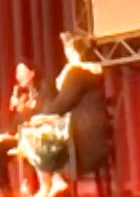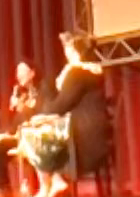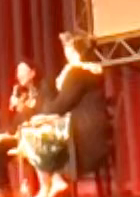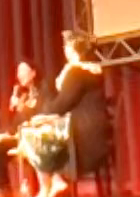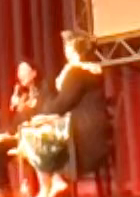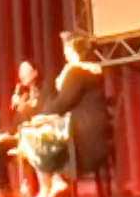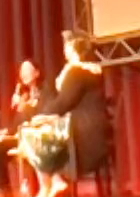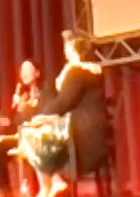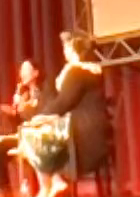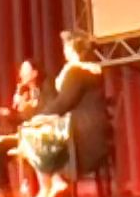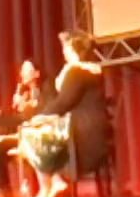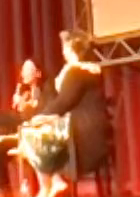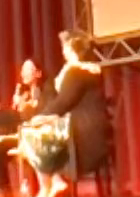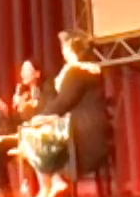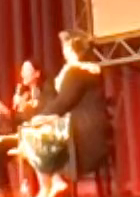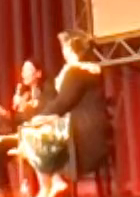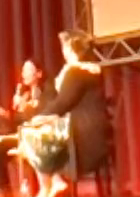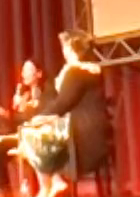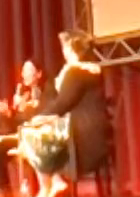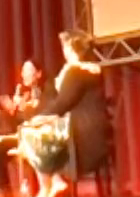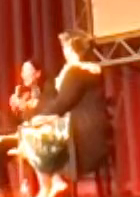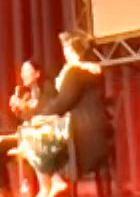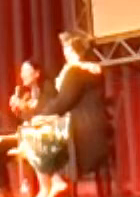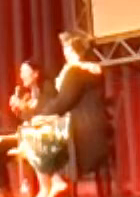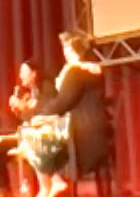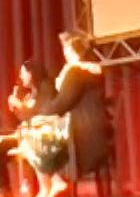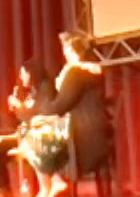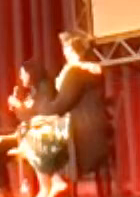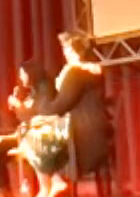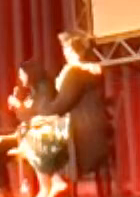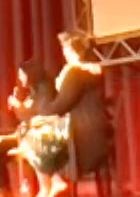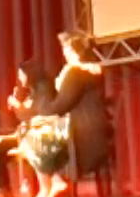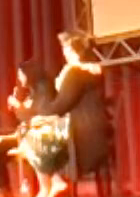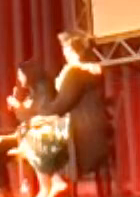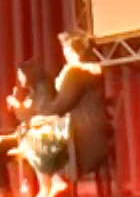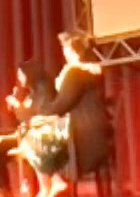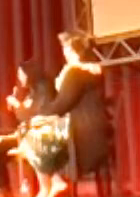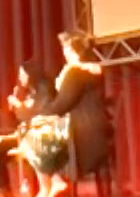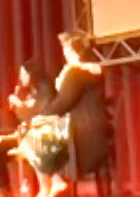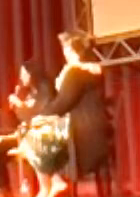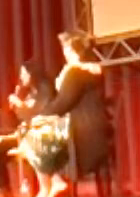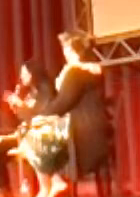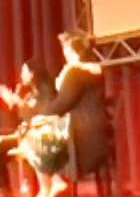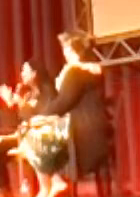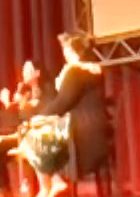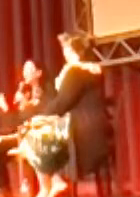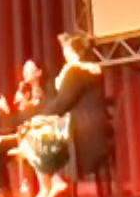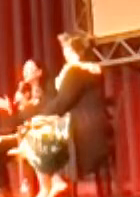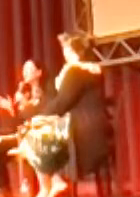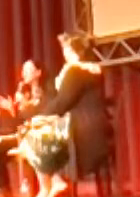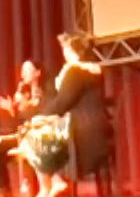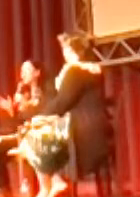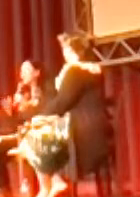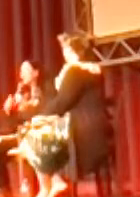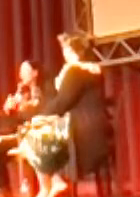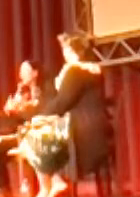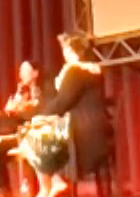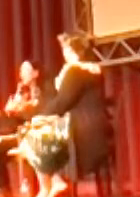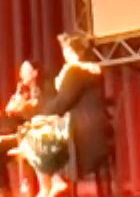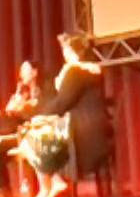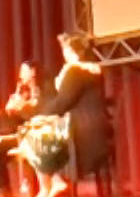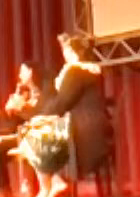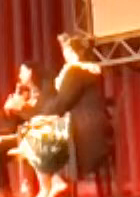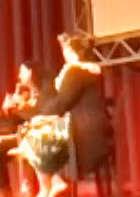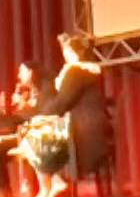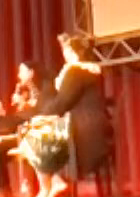painting. So an entire creative team. It's been amazing. And we were able to do some developmental workshops with